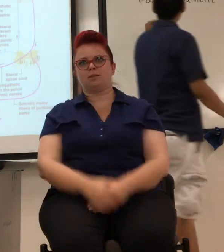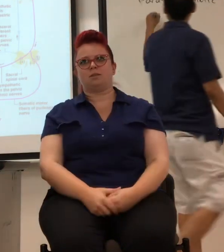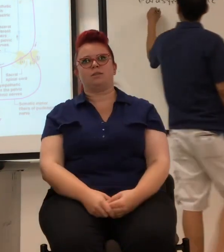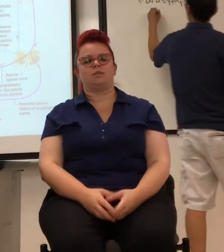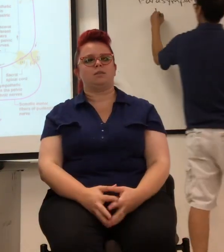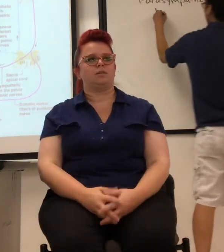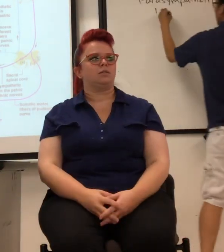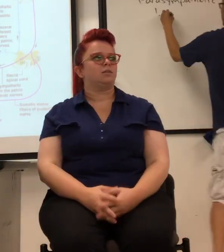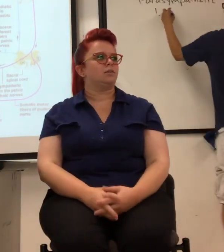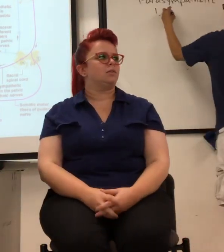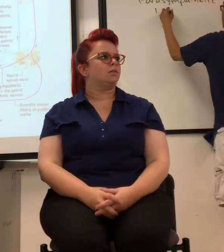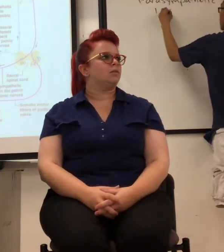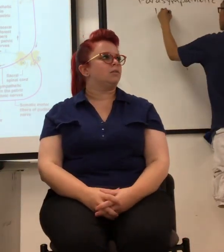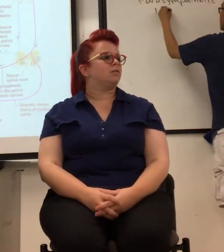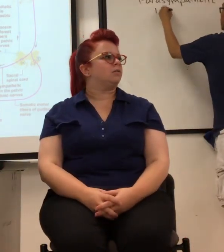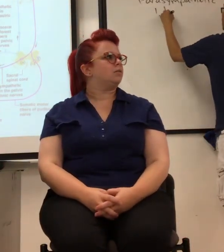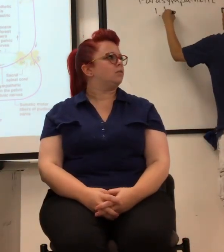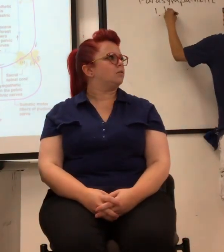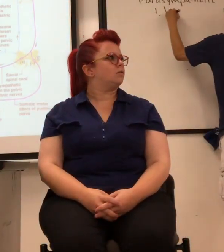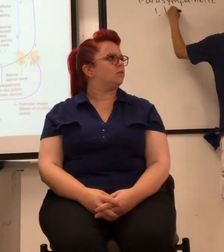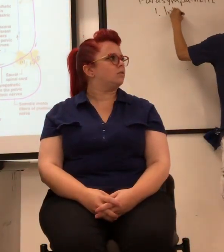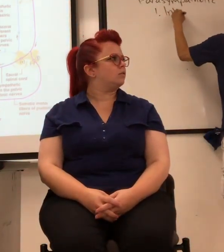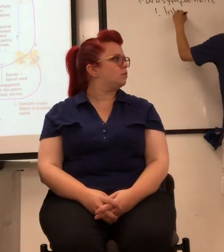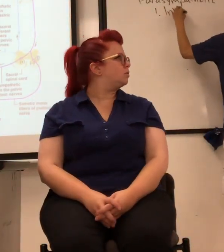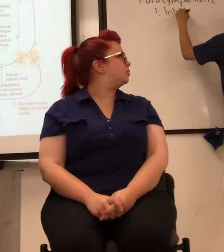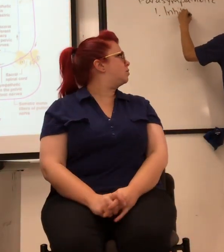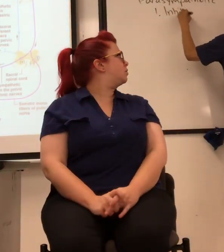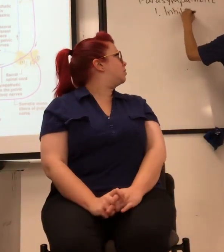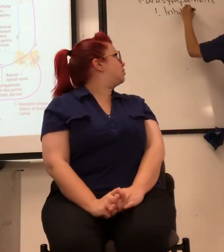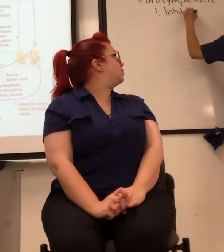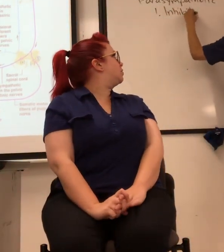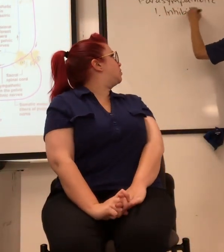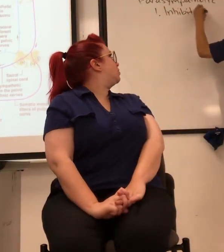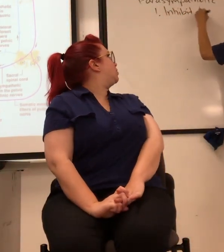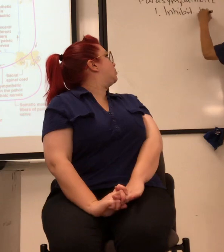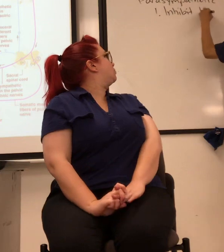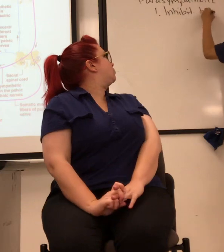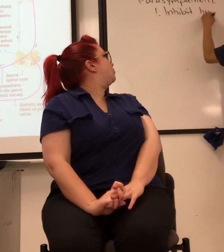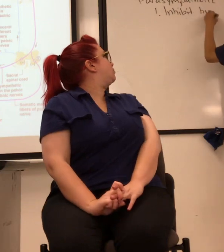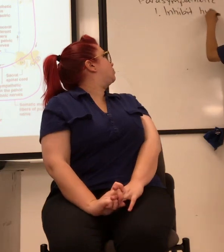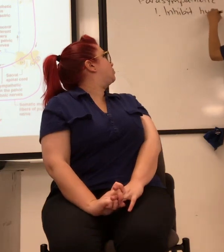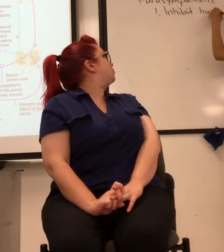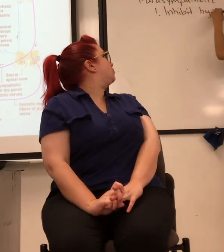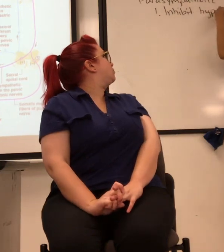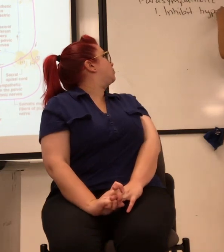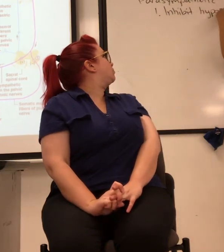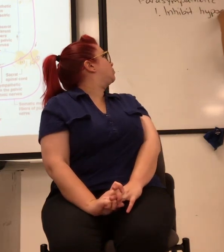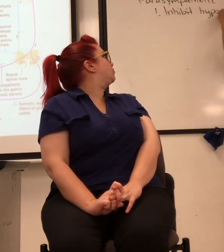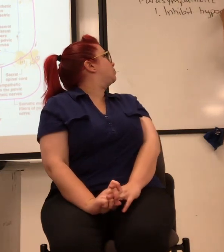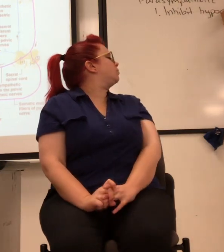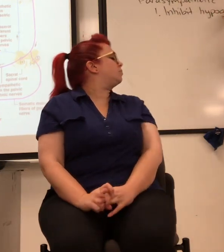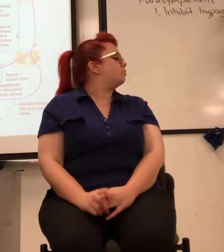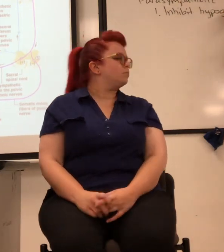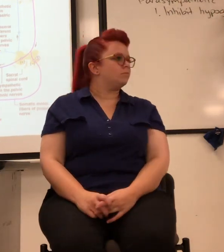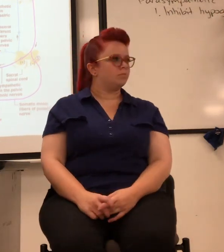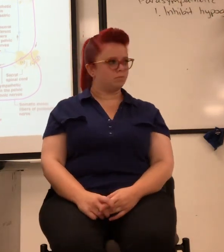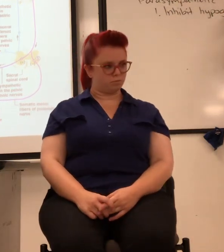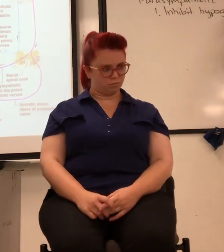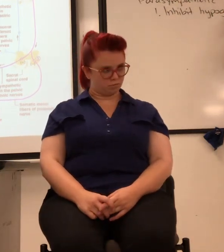hypogastric. That's shown right here. This first thing coming down, the parasympathetic fibers, boom, right there. Negative